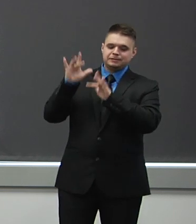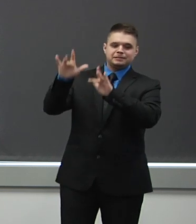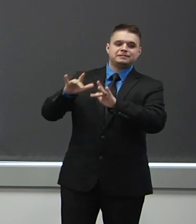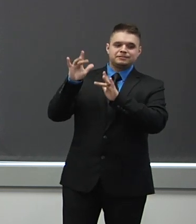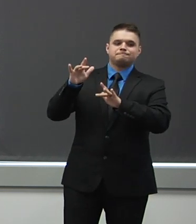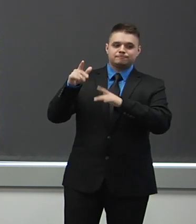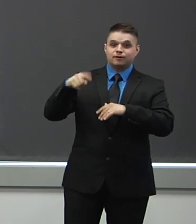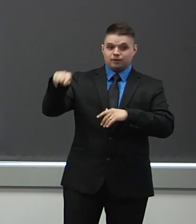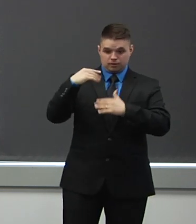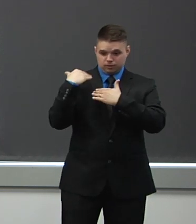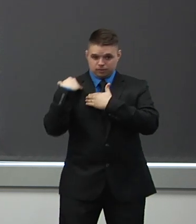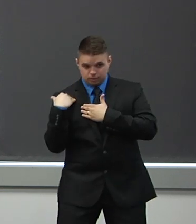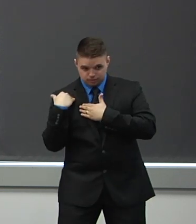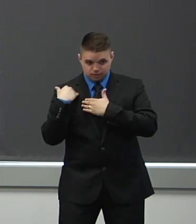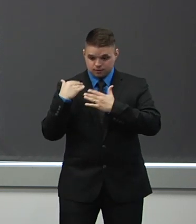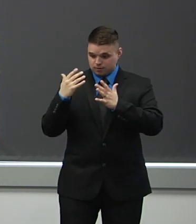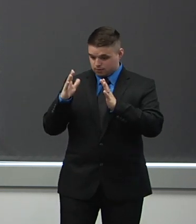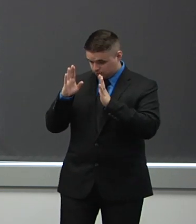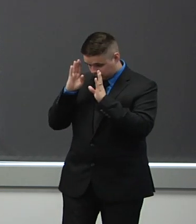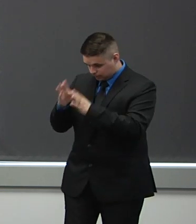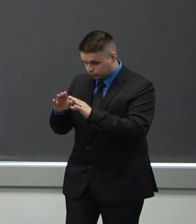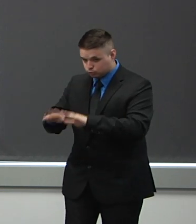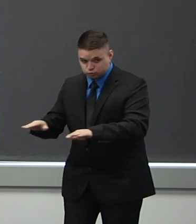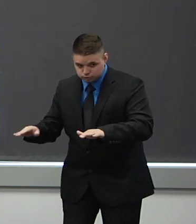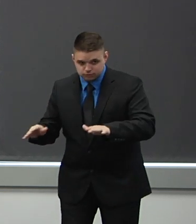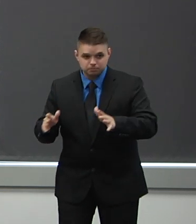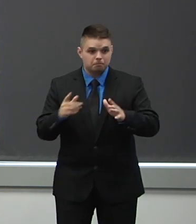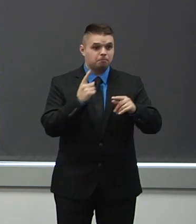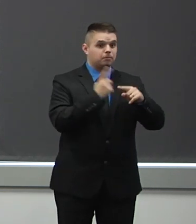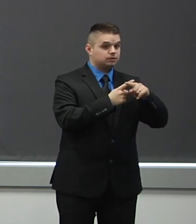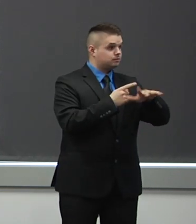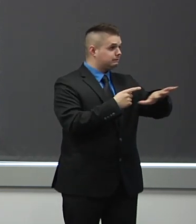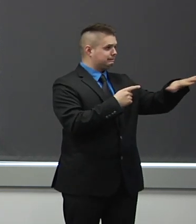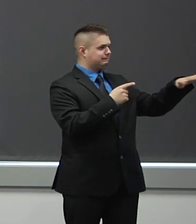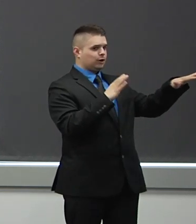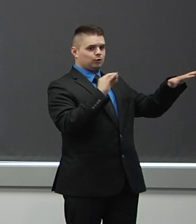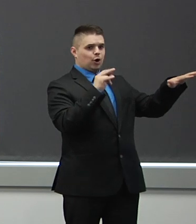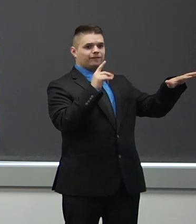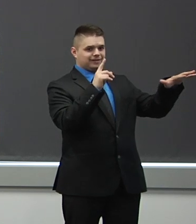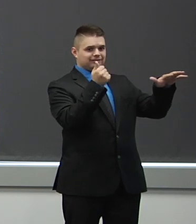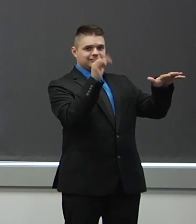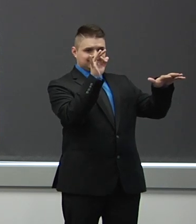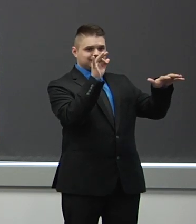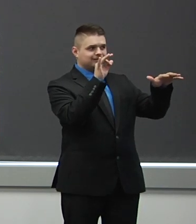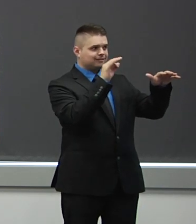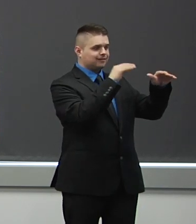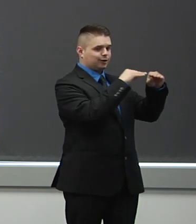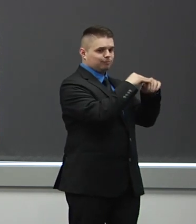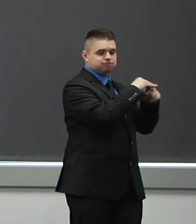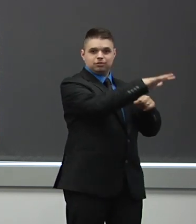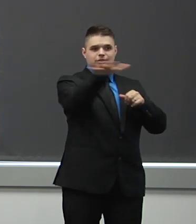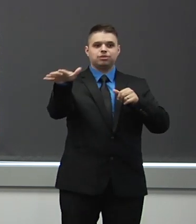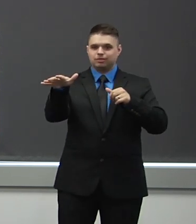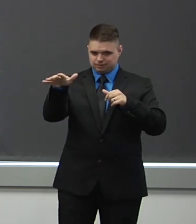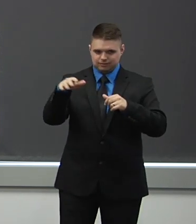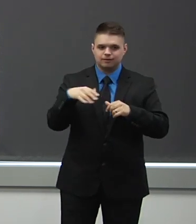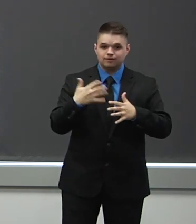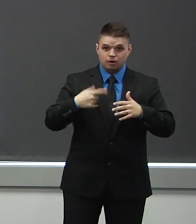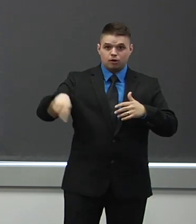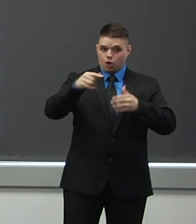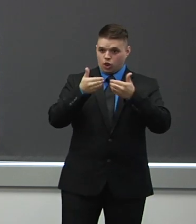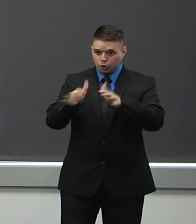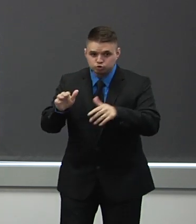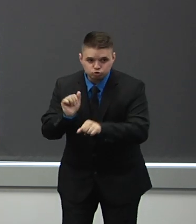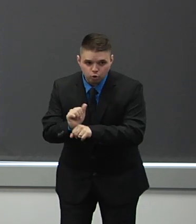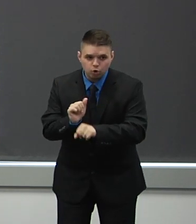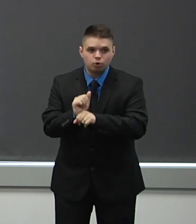this very scary crisis, while I know many of you have either lost a job or are a first responder, or are trying to